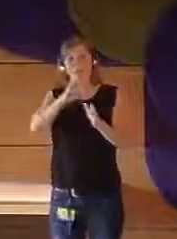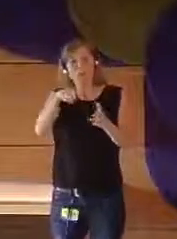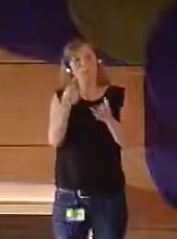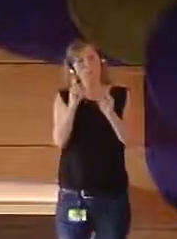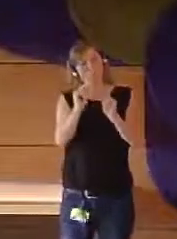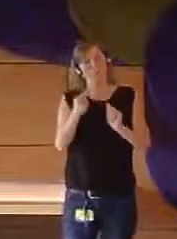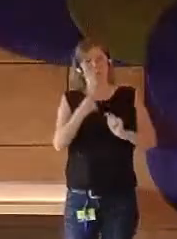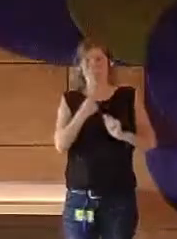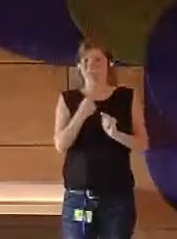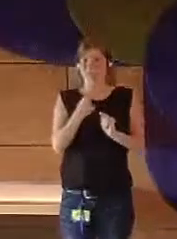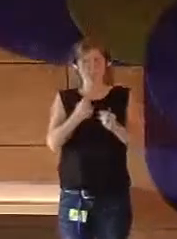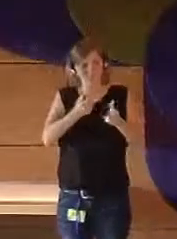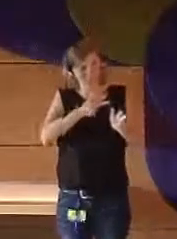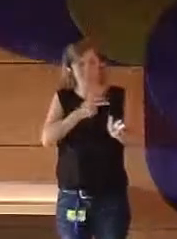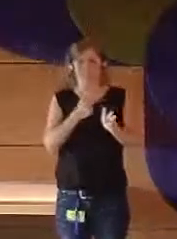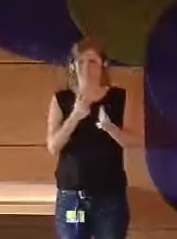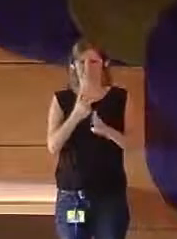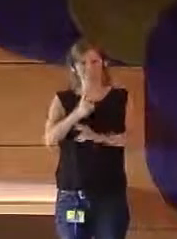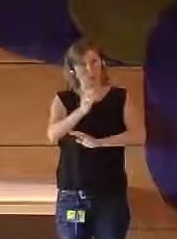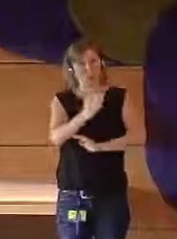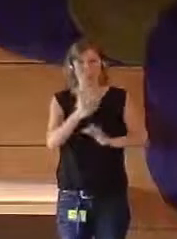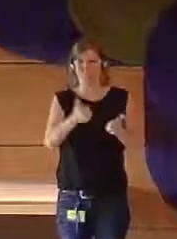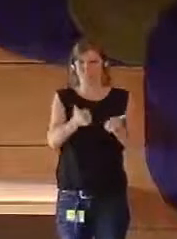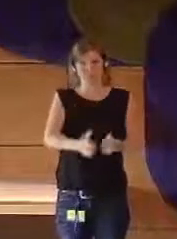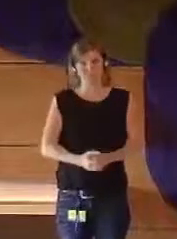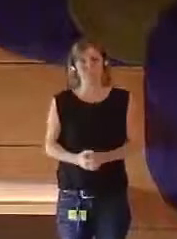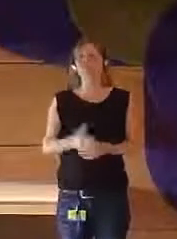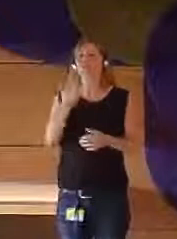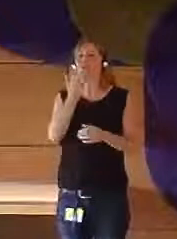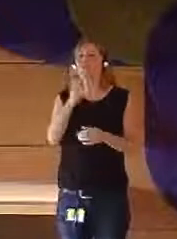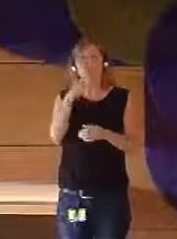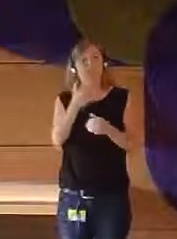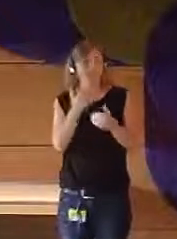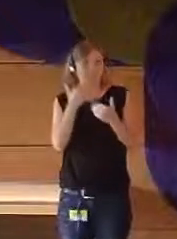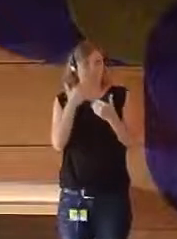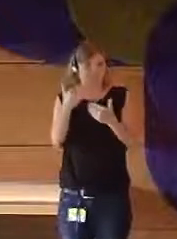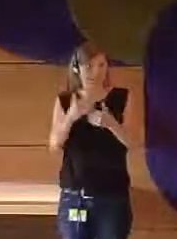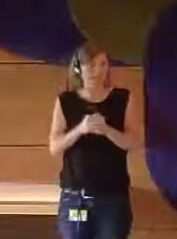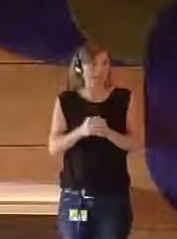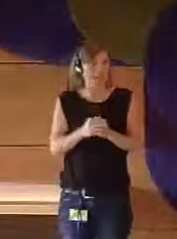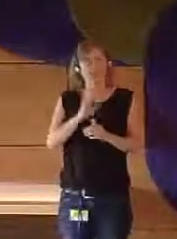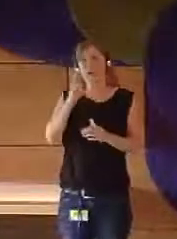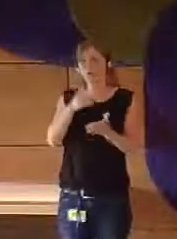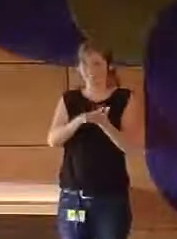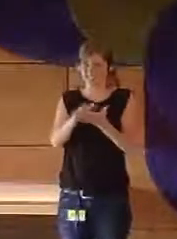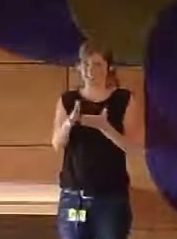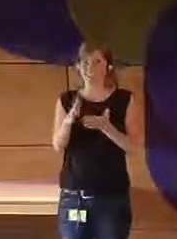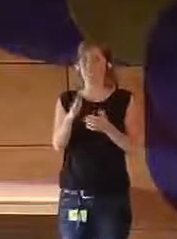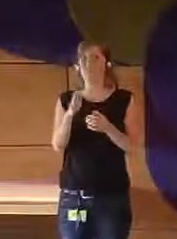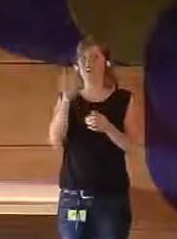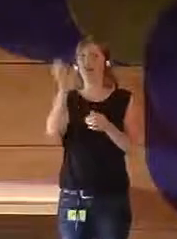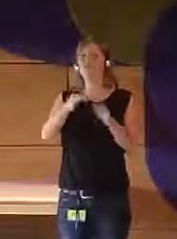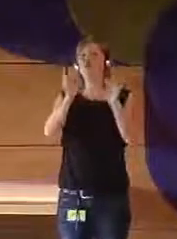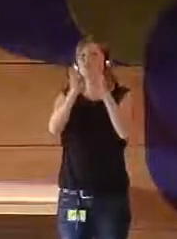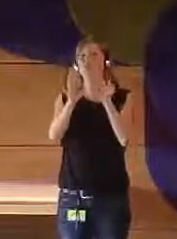you, because I'm not going to be easy to follow, to the signers and the interpreters. I think have also done a fantastic job. So thank you very much indeed for